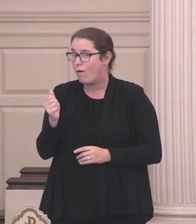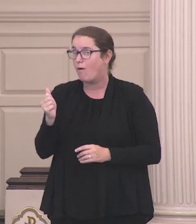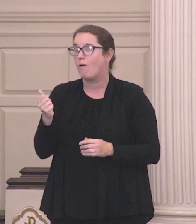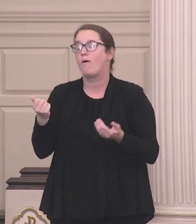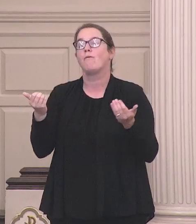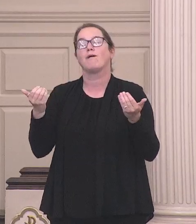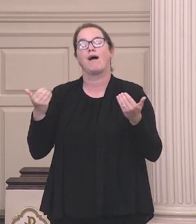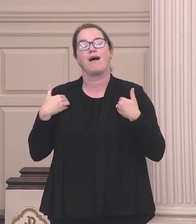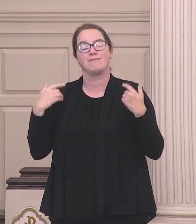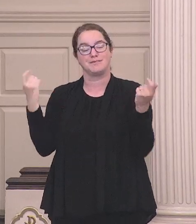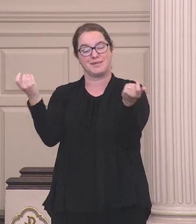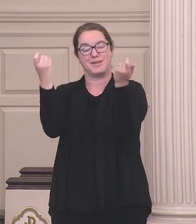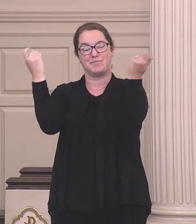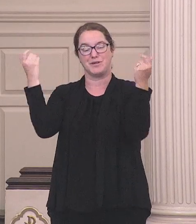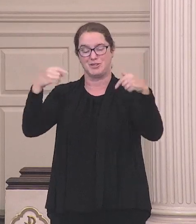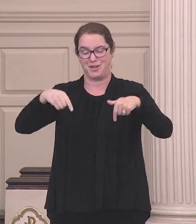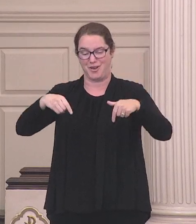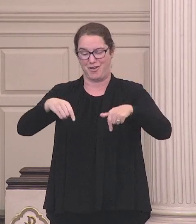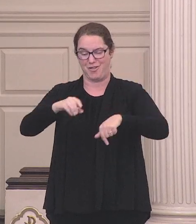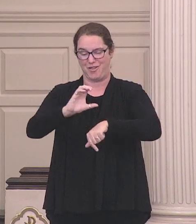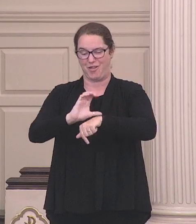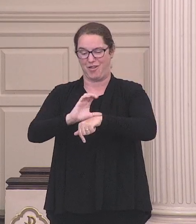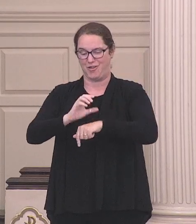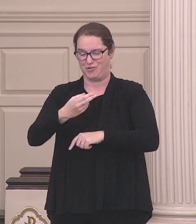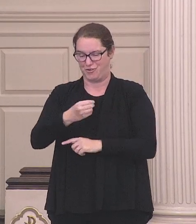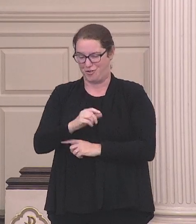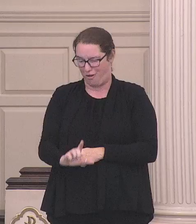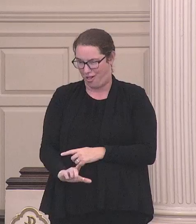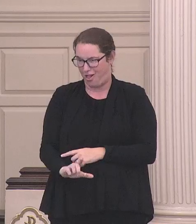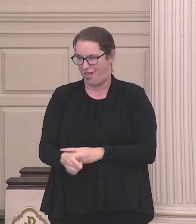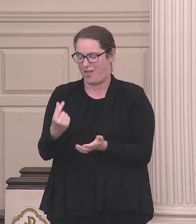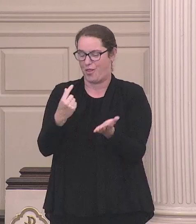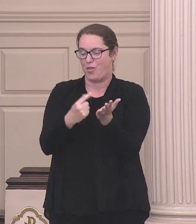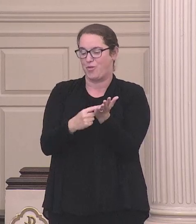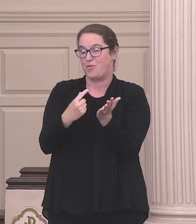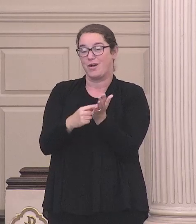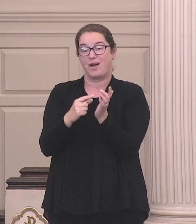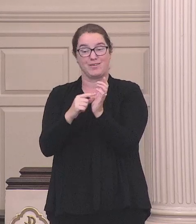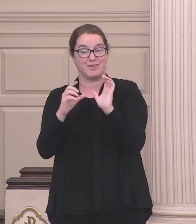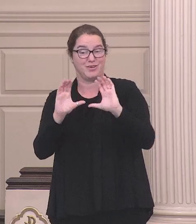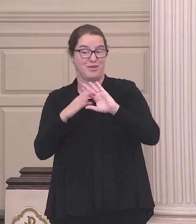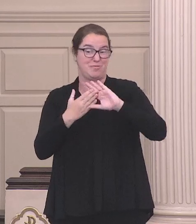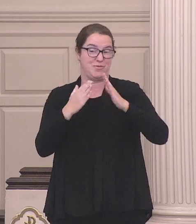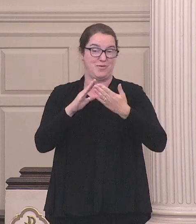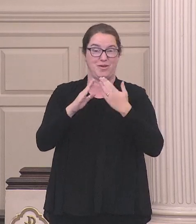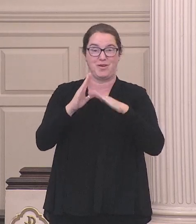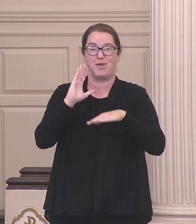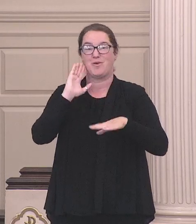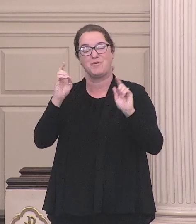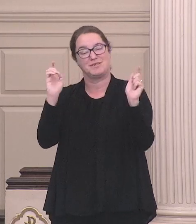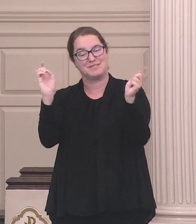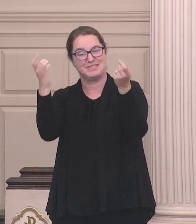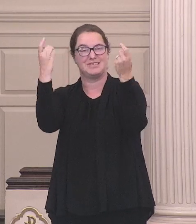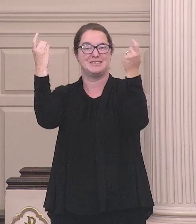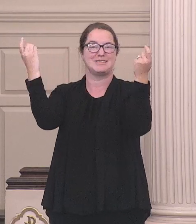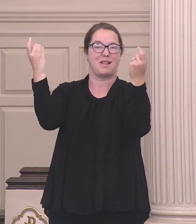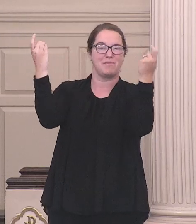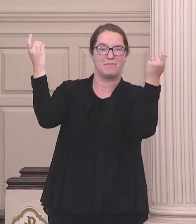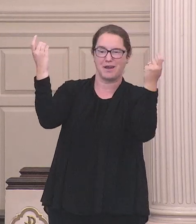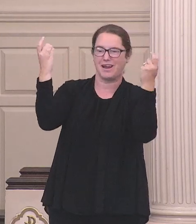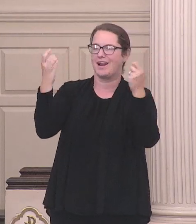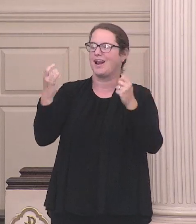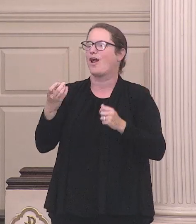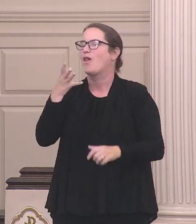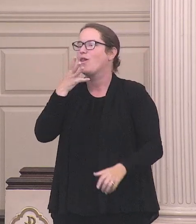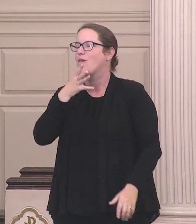women are making a celebration of their fellow Ugandan woman, let us say a couple, and they are